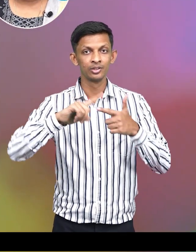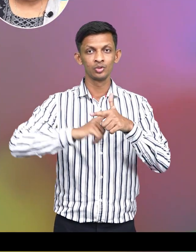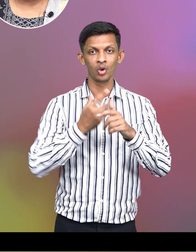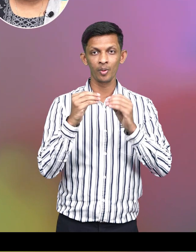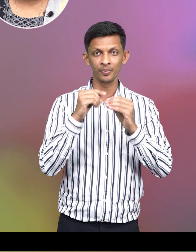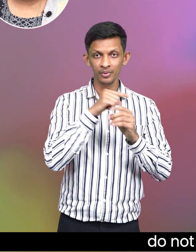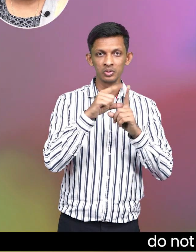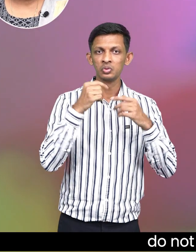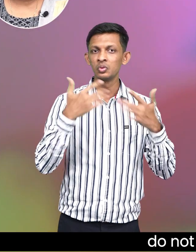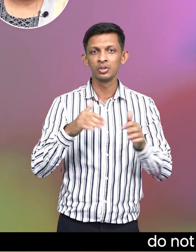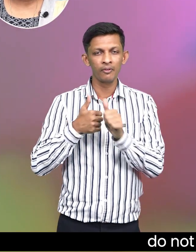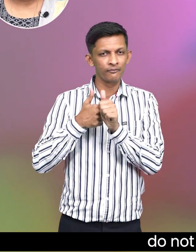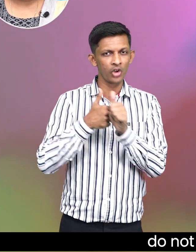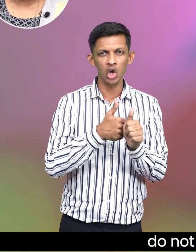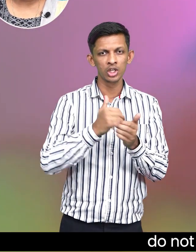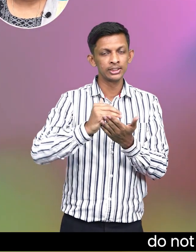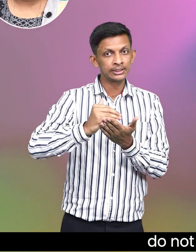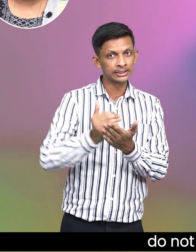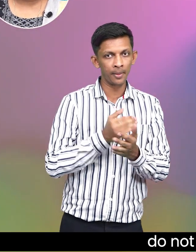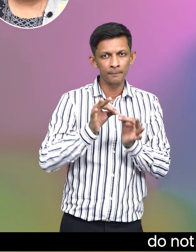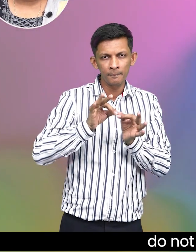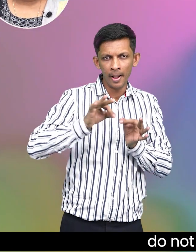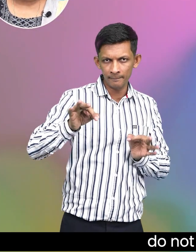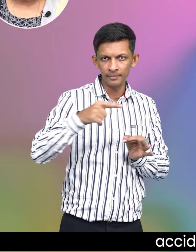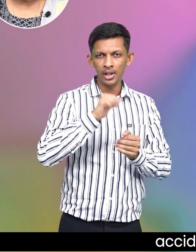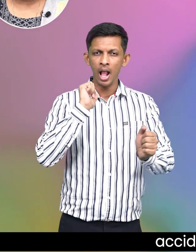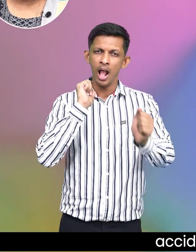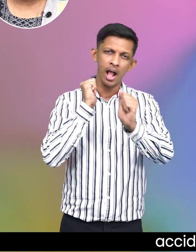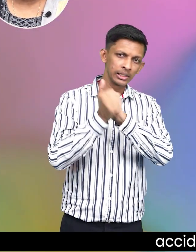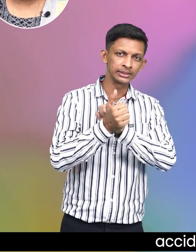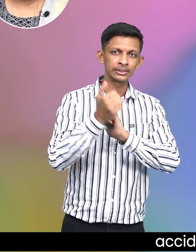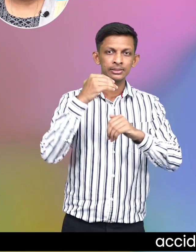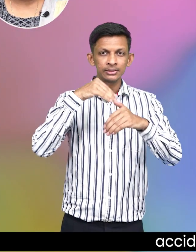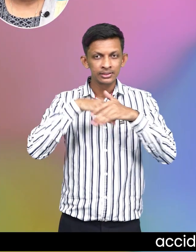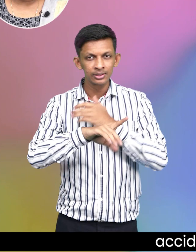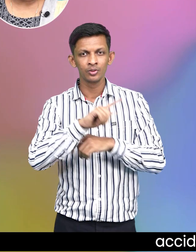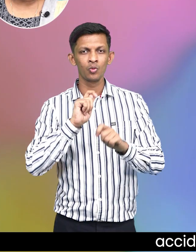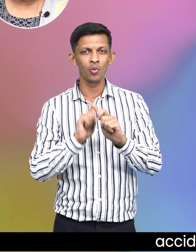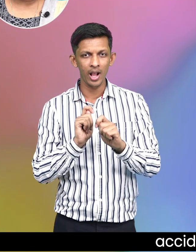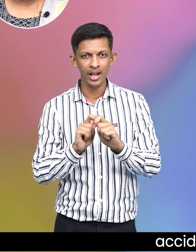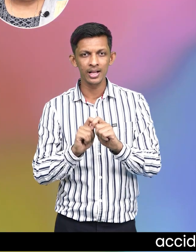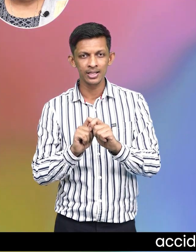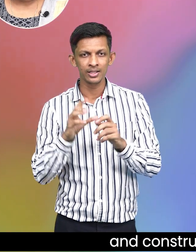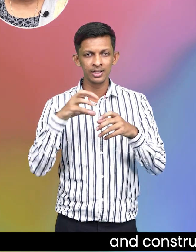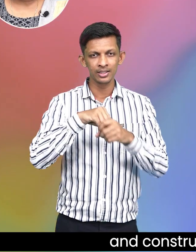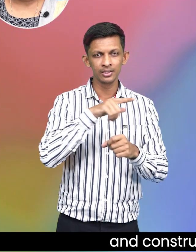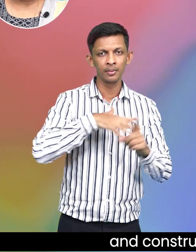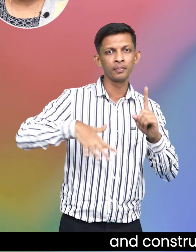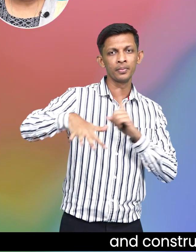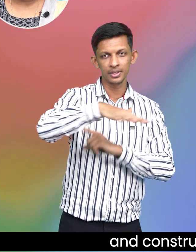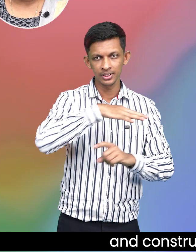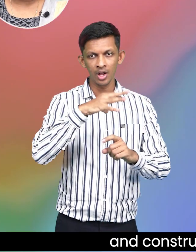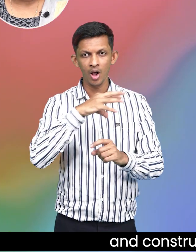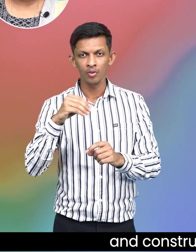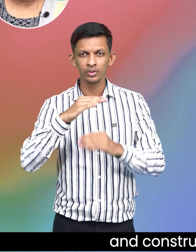When employers do not follow safety measures, accidents in industrial areas and